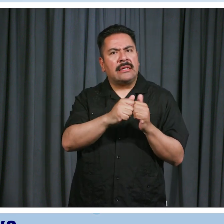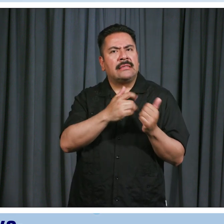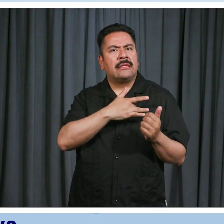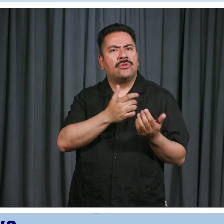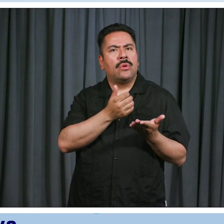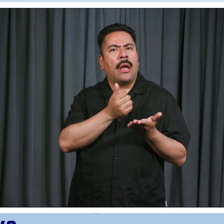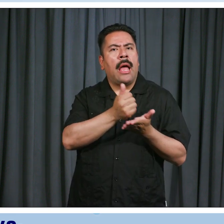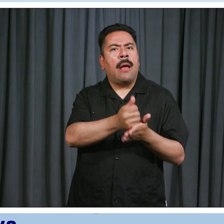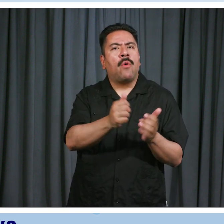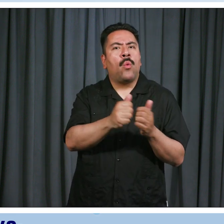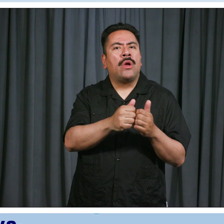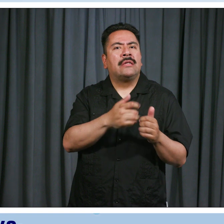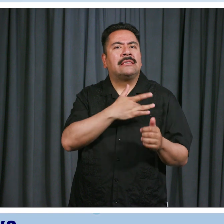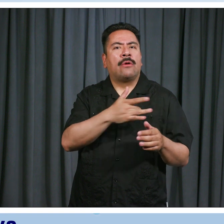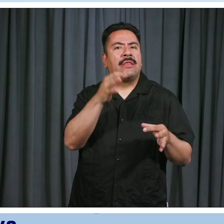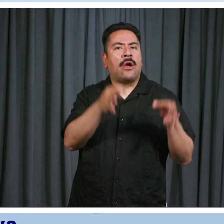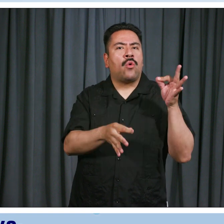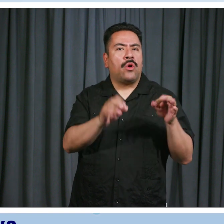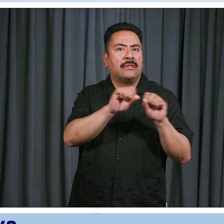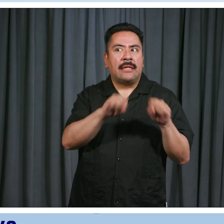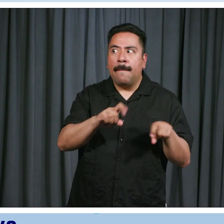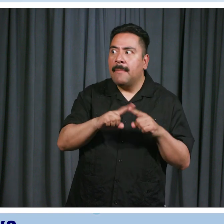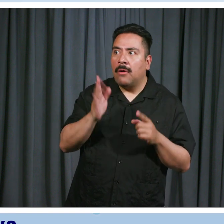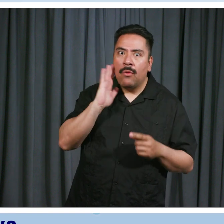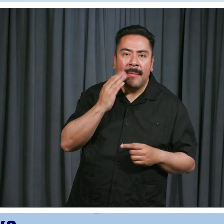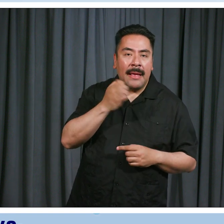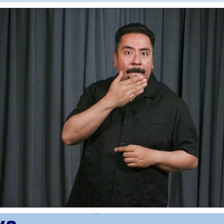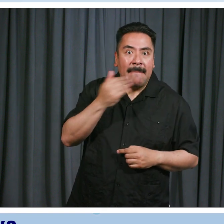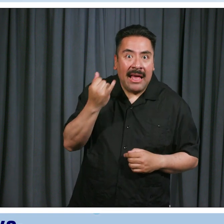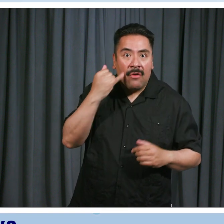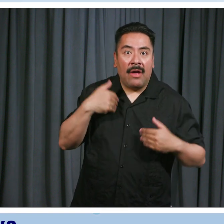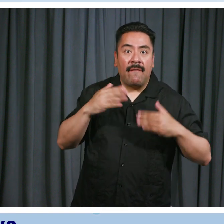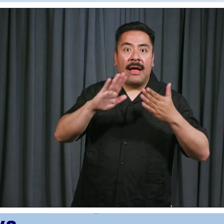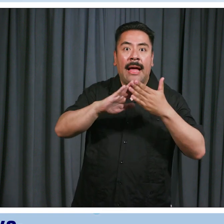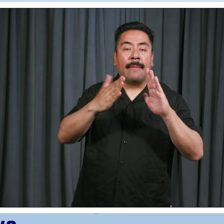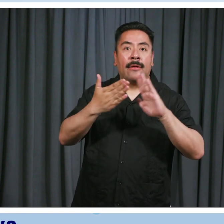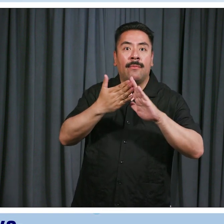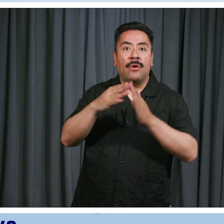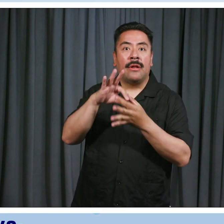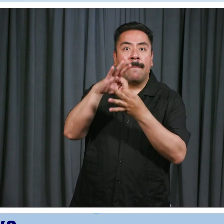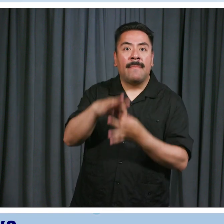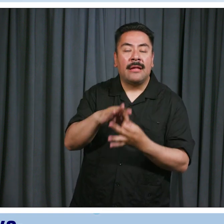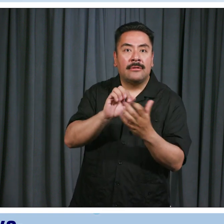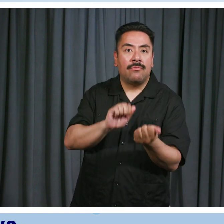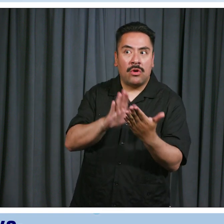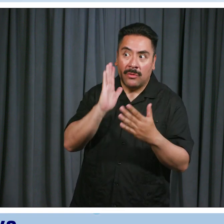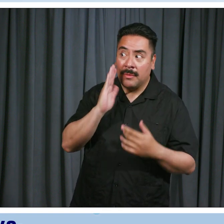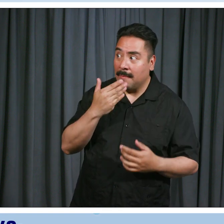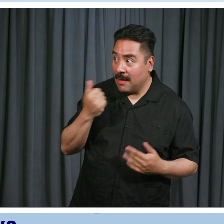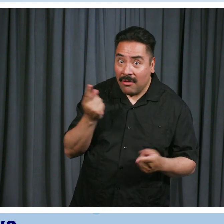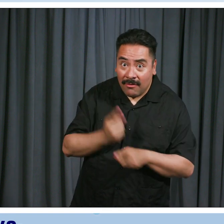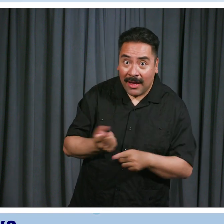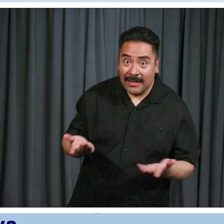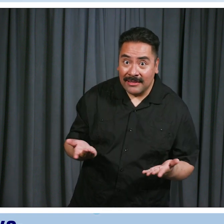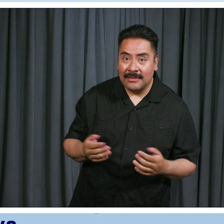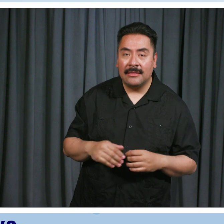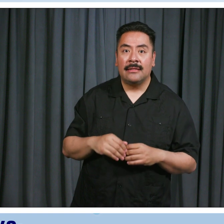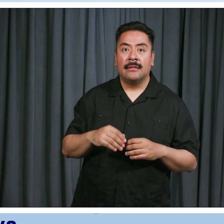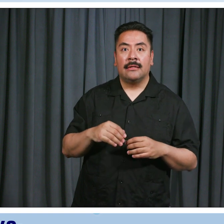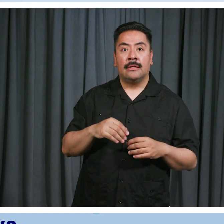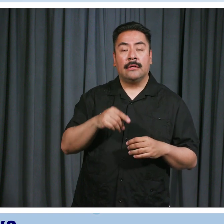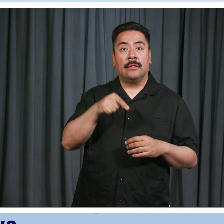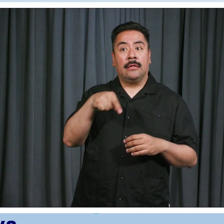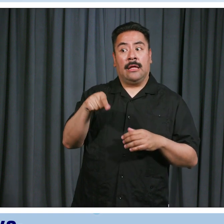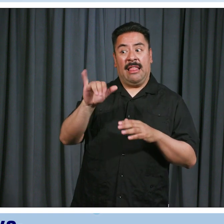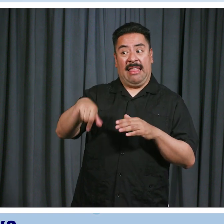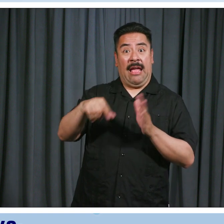court system. But wouldn't it be better if we had a community-based approach to supporting people? While the series is